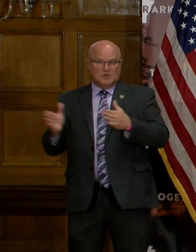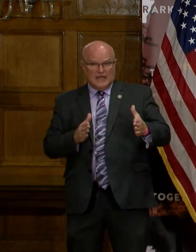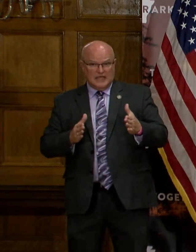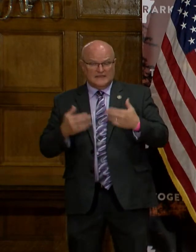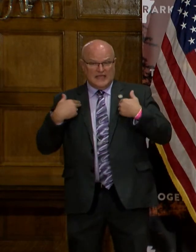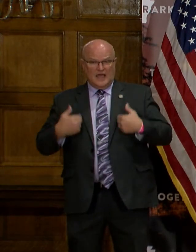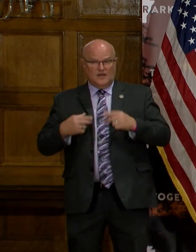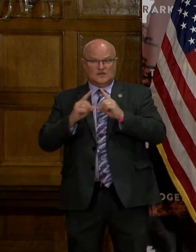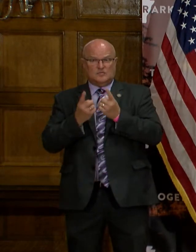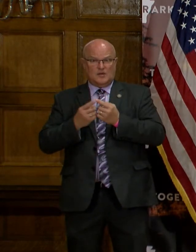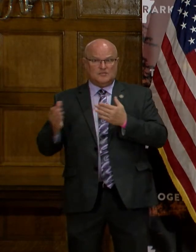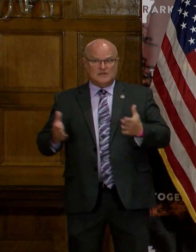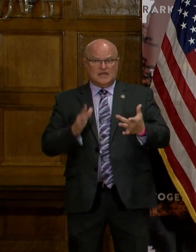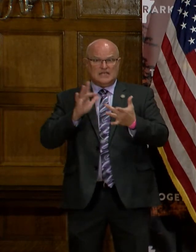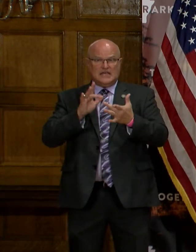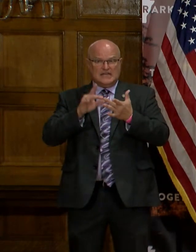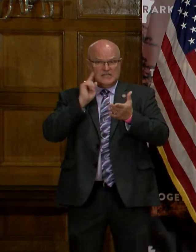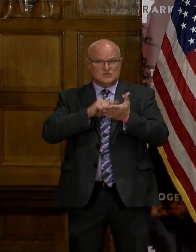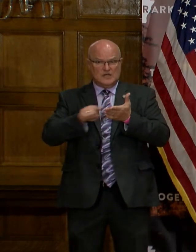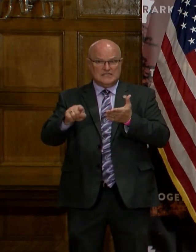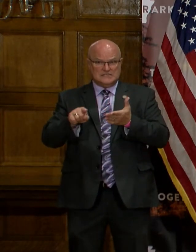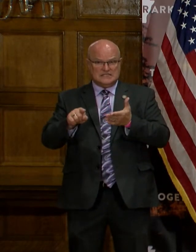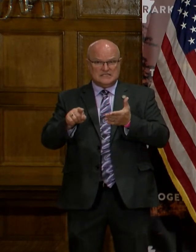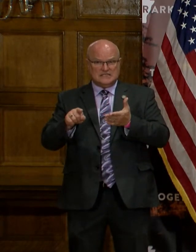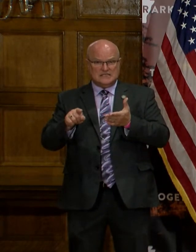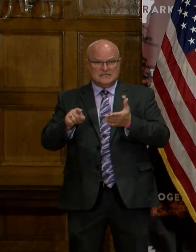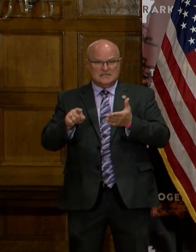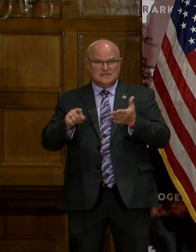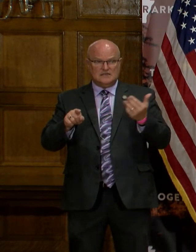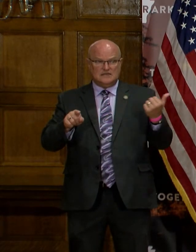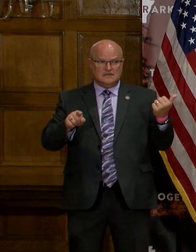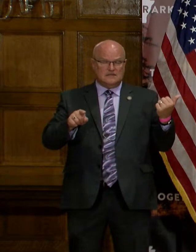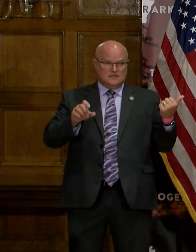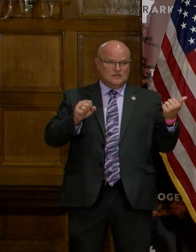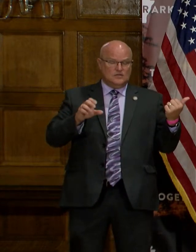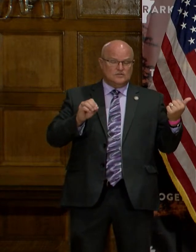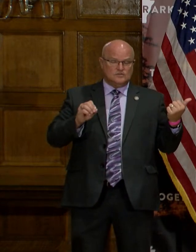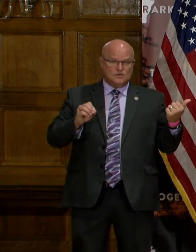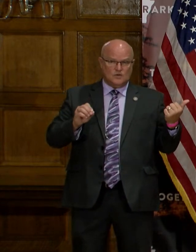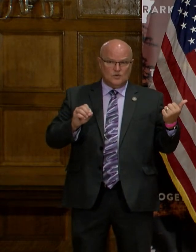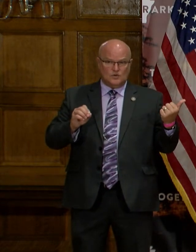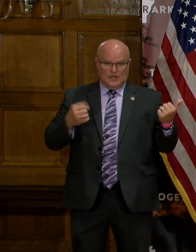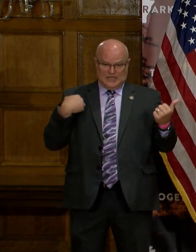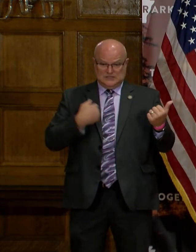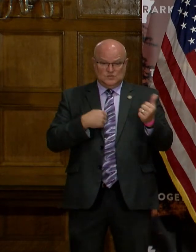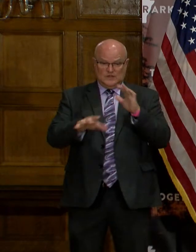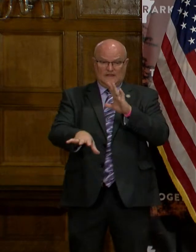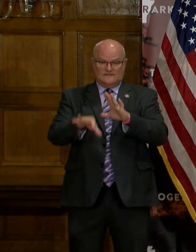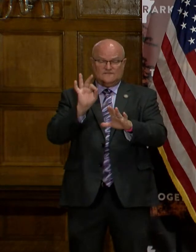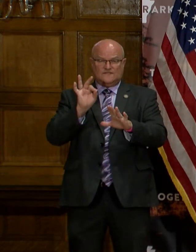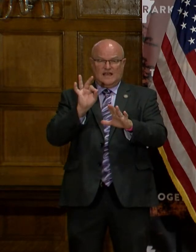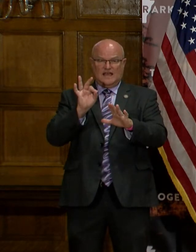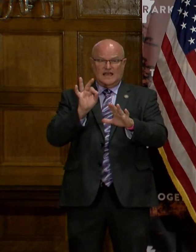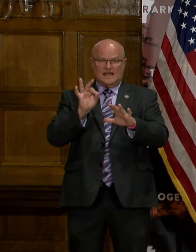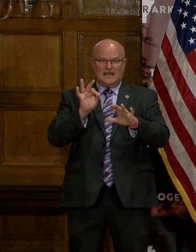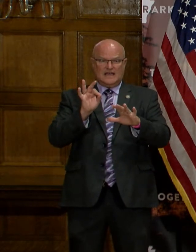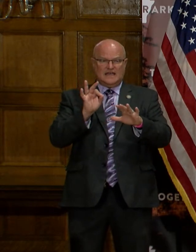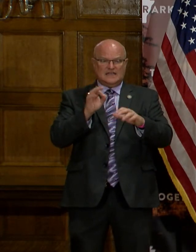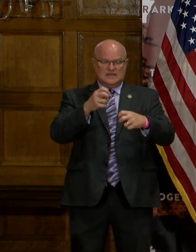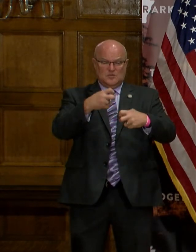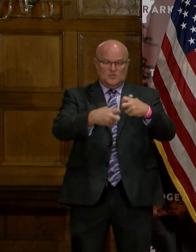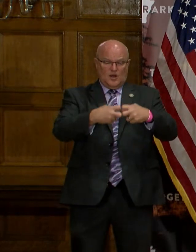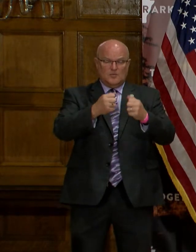the health department strategies on contact tracing to improve it. Well, so as we find deficiencies